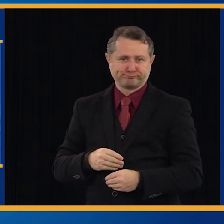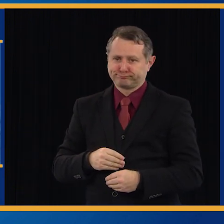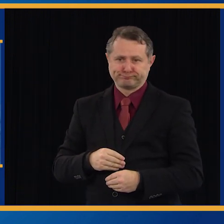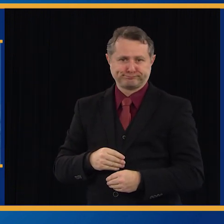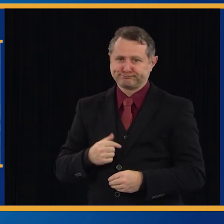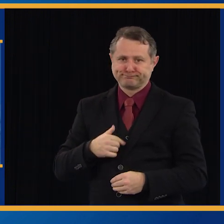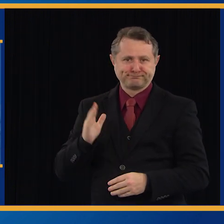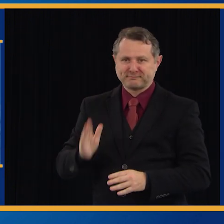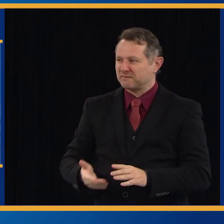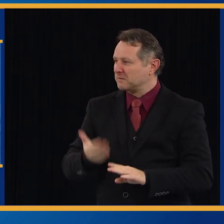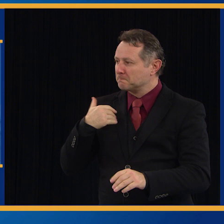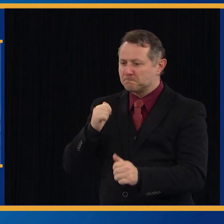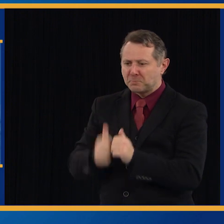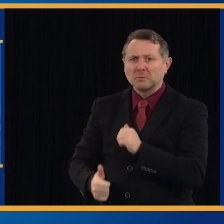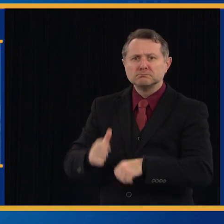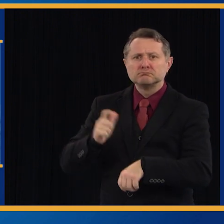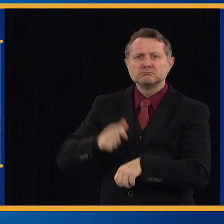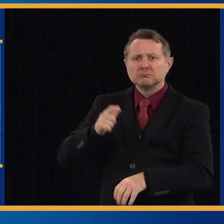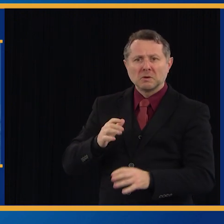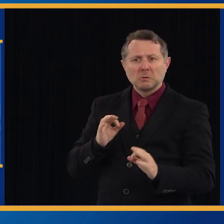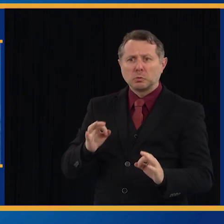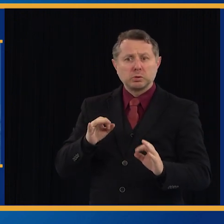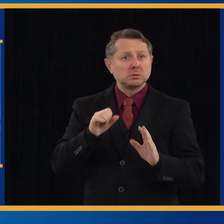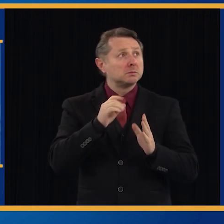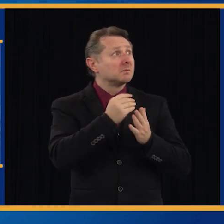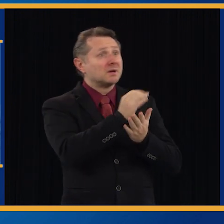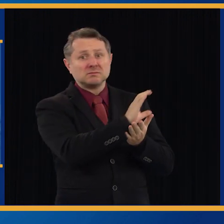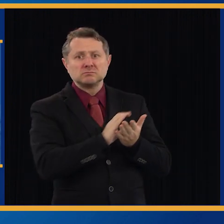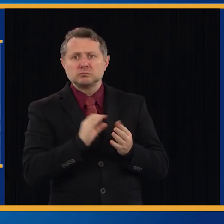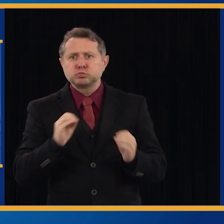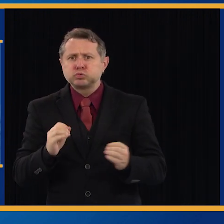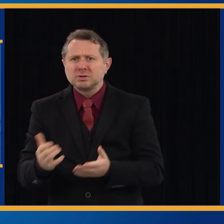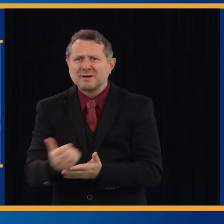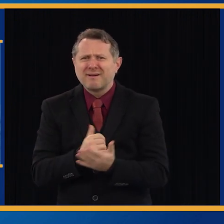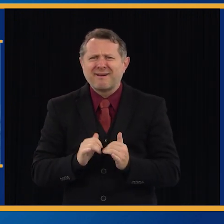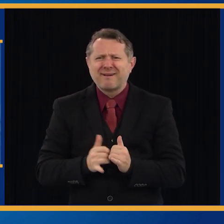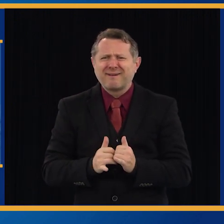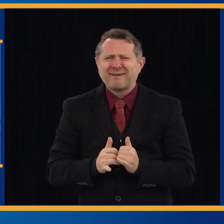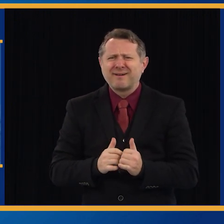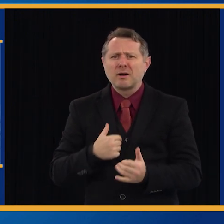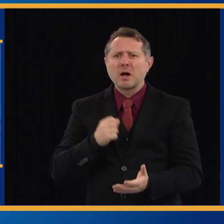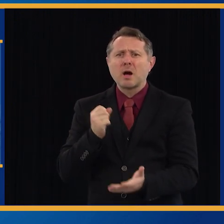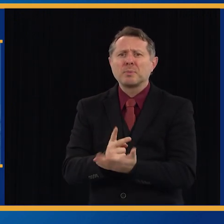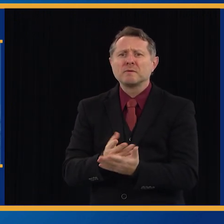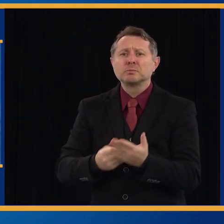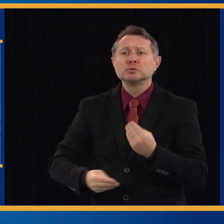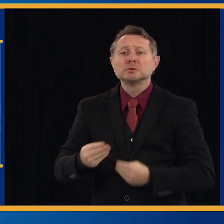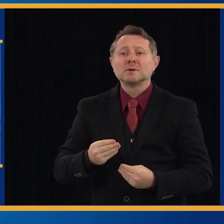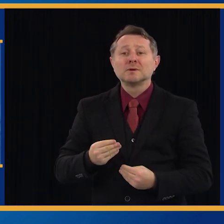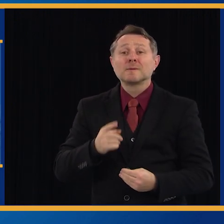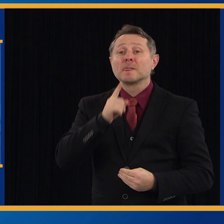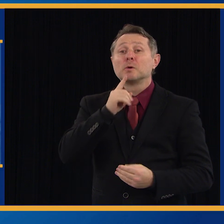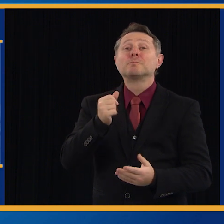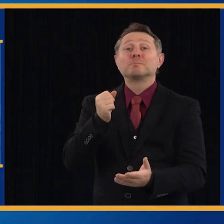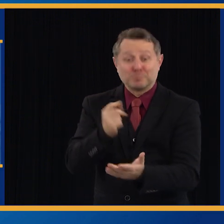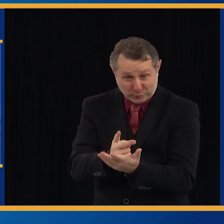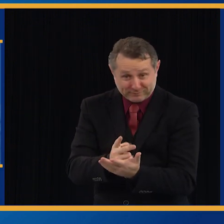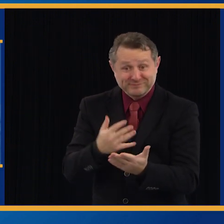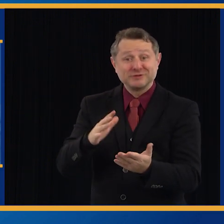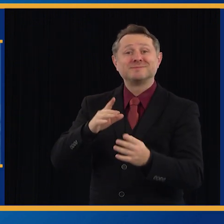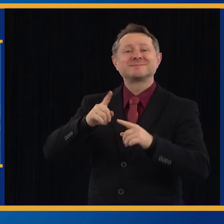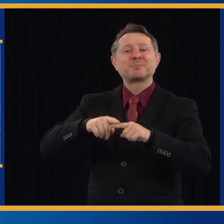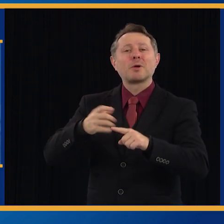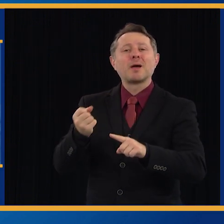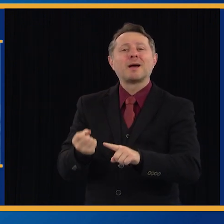didn't have any revenues, the way we did the budget was we basically said it's dependent on what we get from the federal